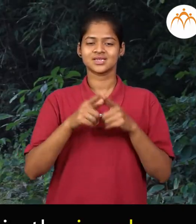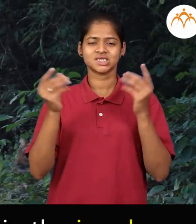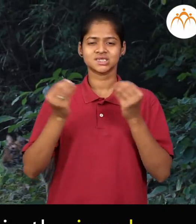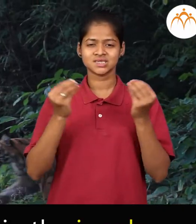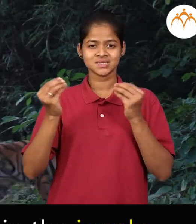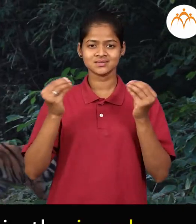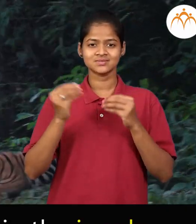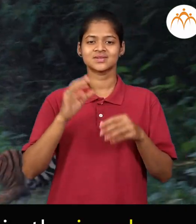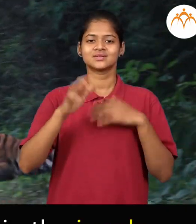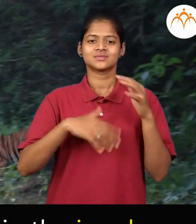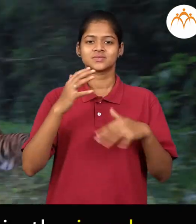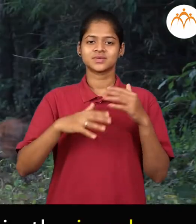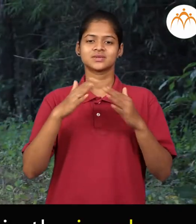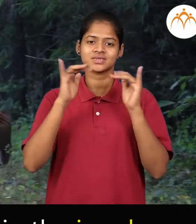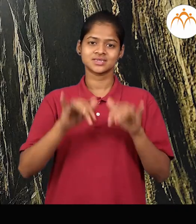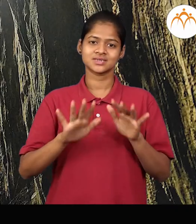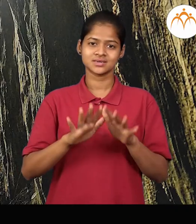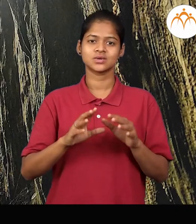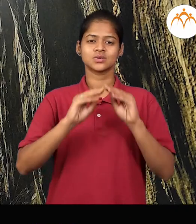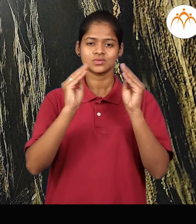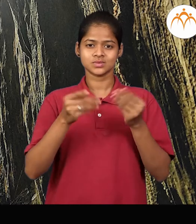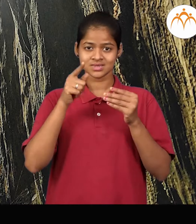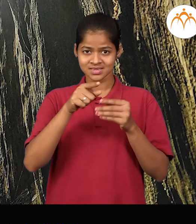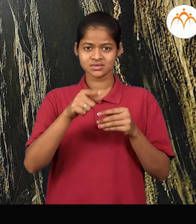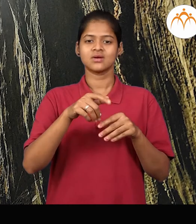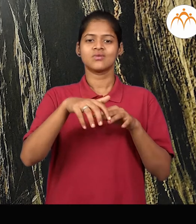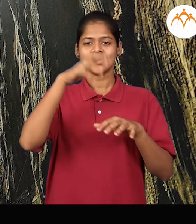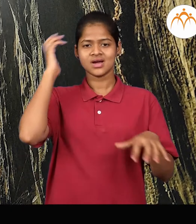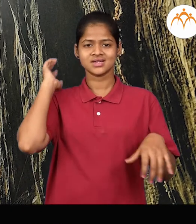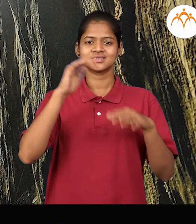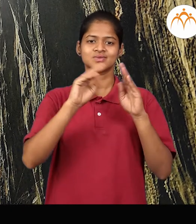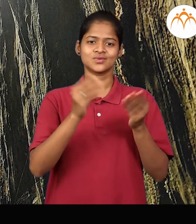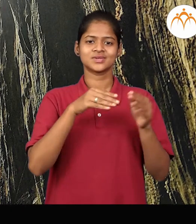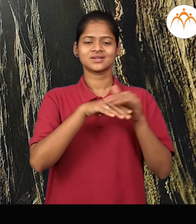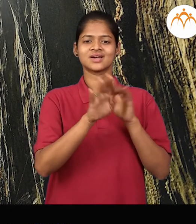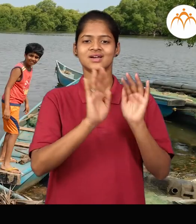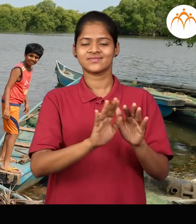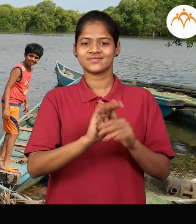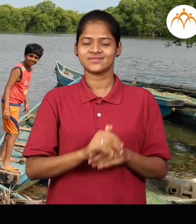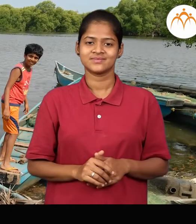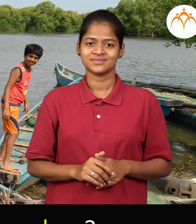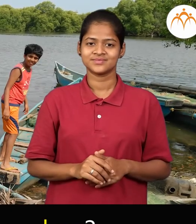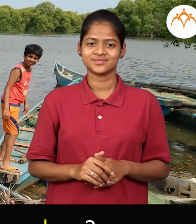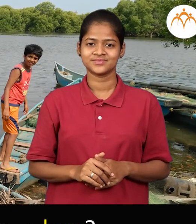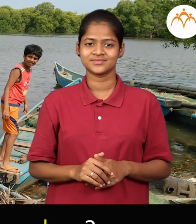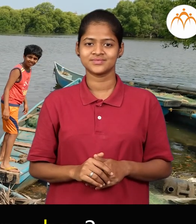animals live in the jungle. Cave. Lion lives in a cave. Bay. Have you seen